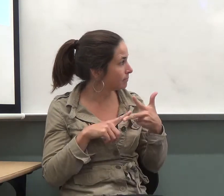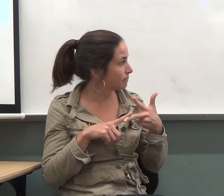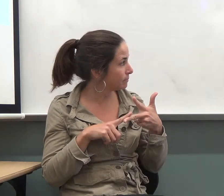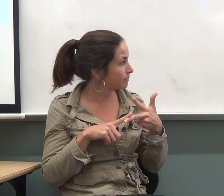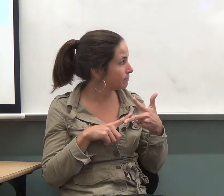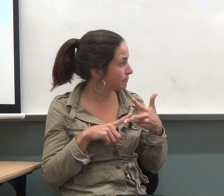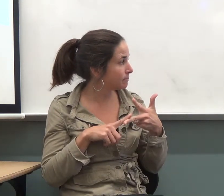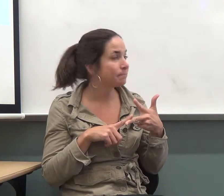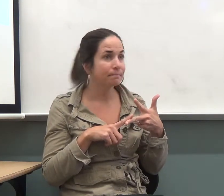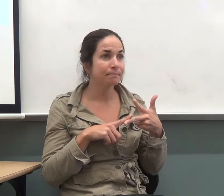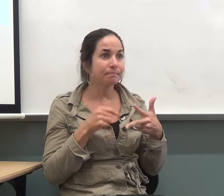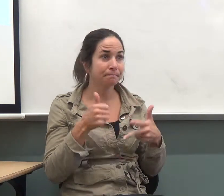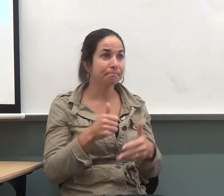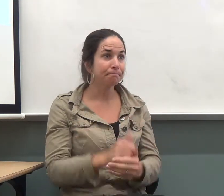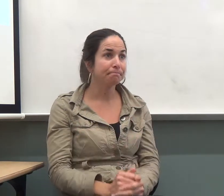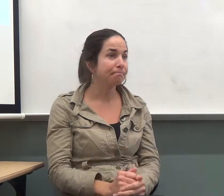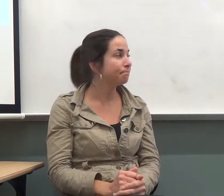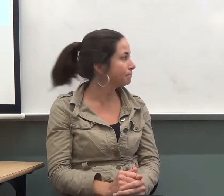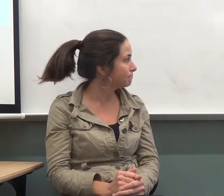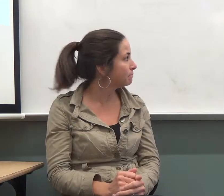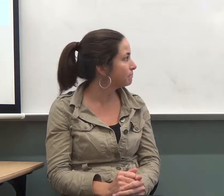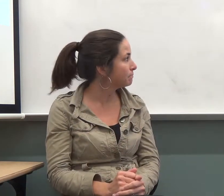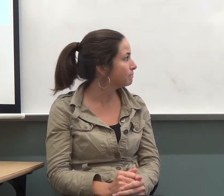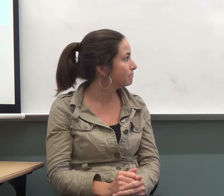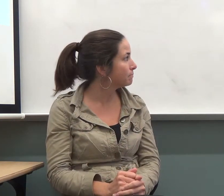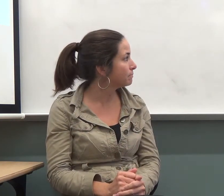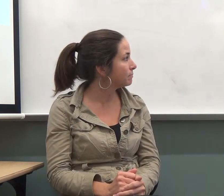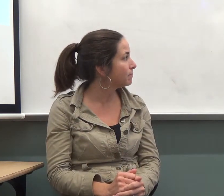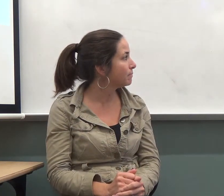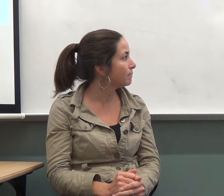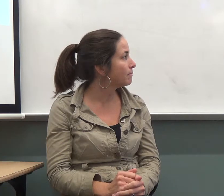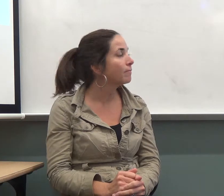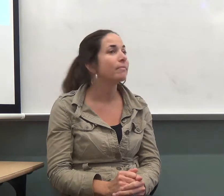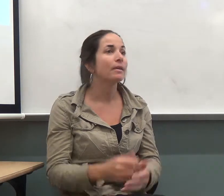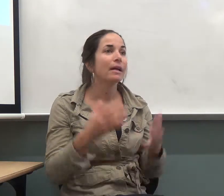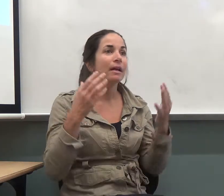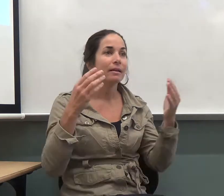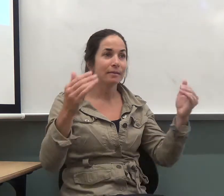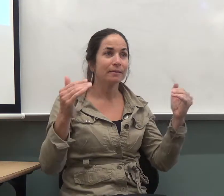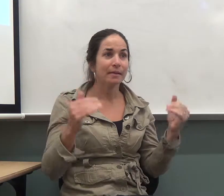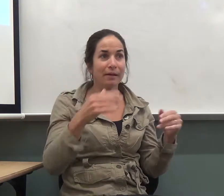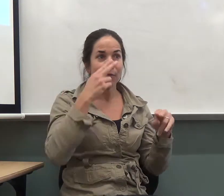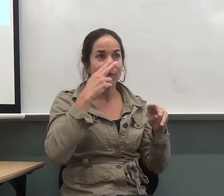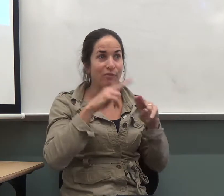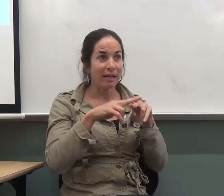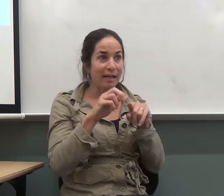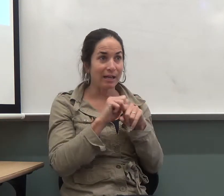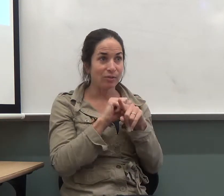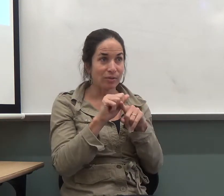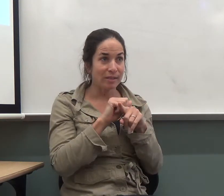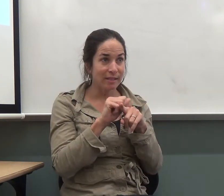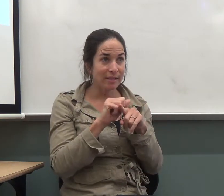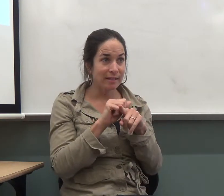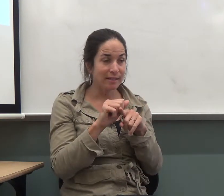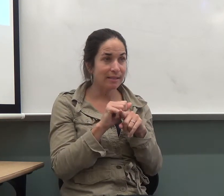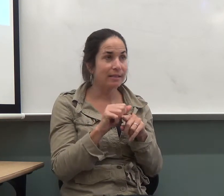3 different types of examples you guys are going to learn. So I have kind of a fun exercise that we're going to end class with today. Resource would not be one of them